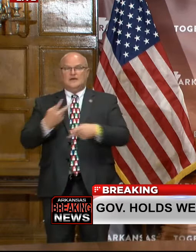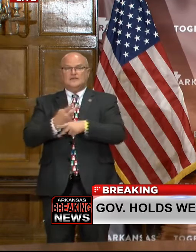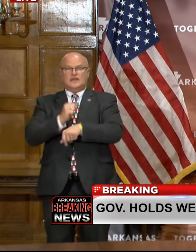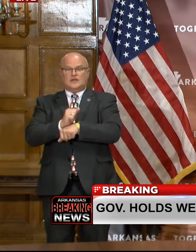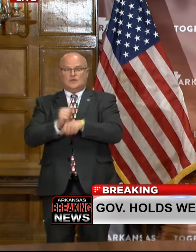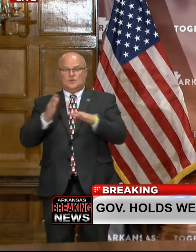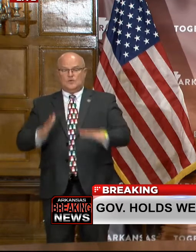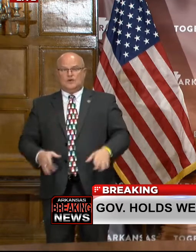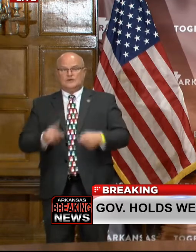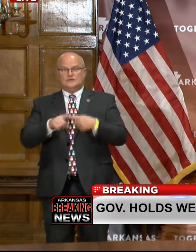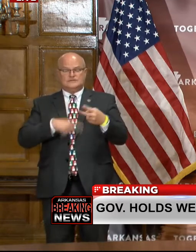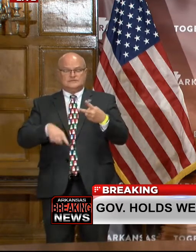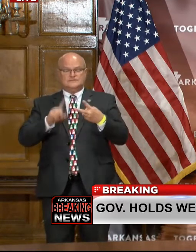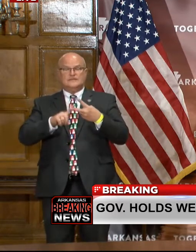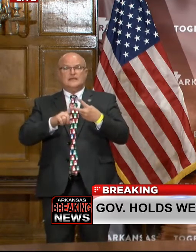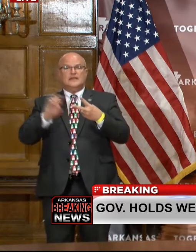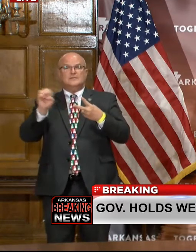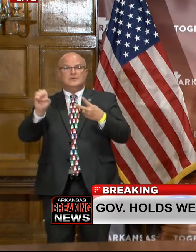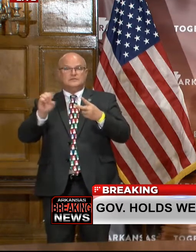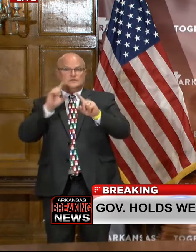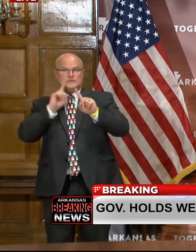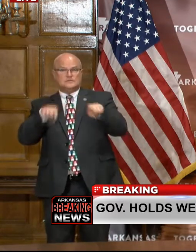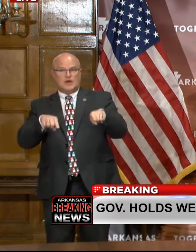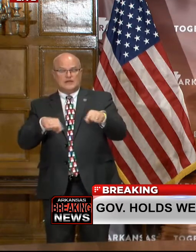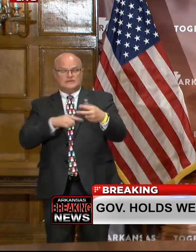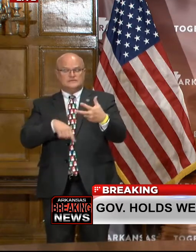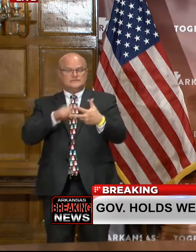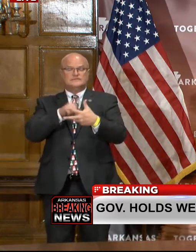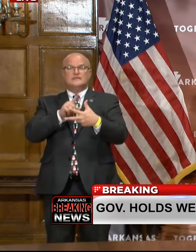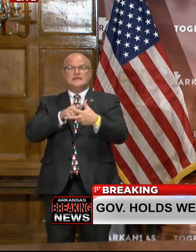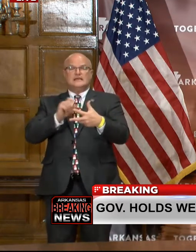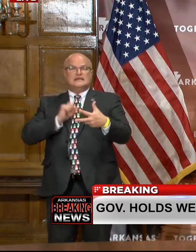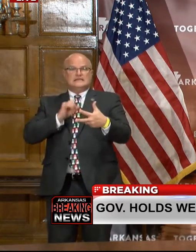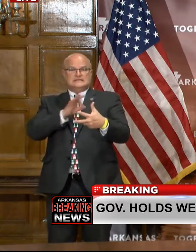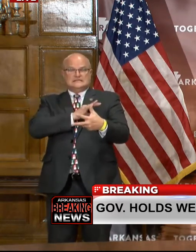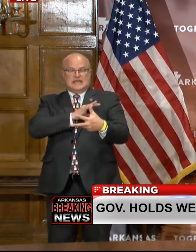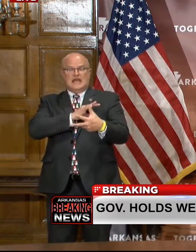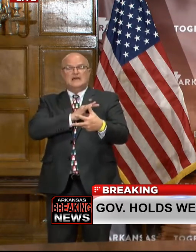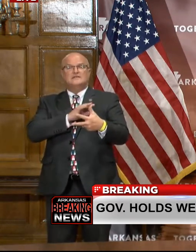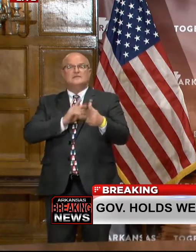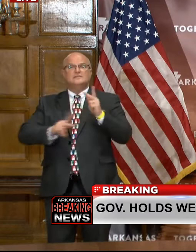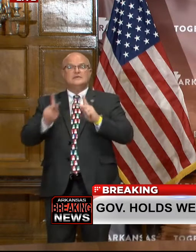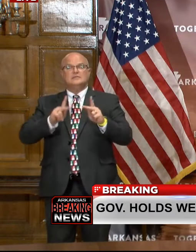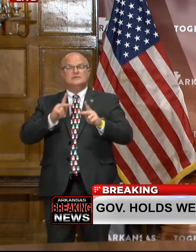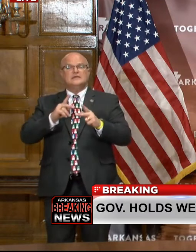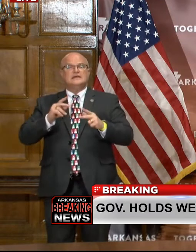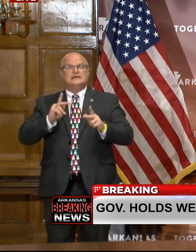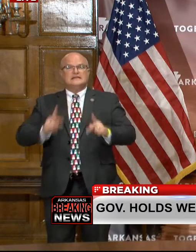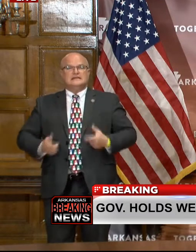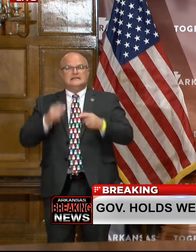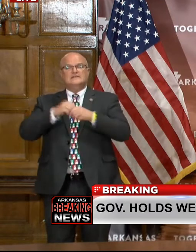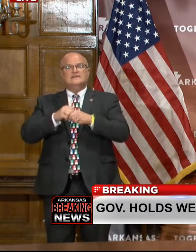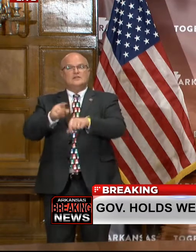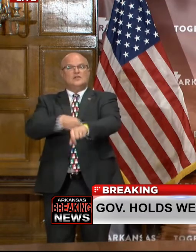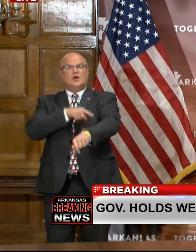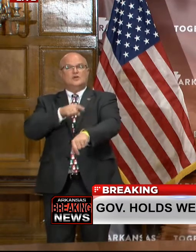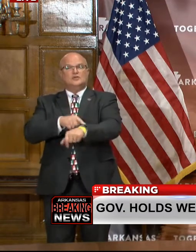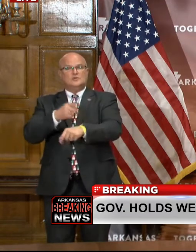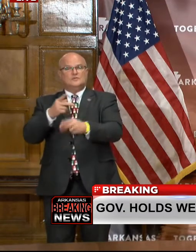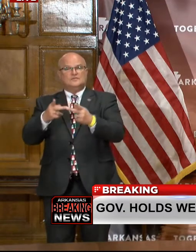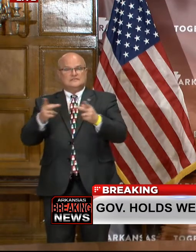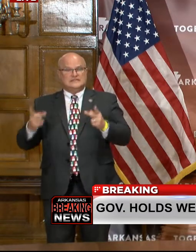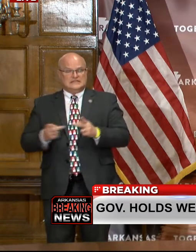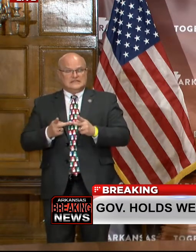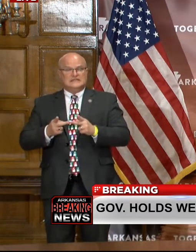our emergency responders, and the staff and residents of our long-term care facilities vaccinated as soon